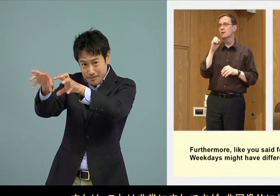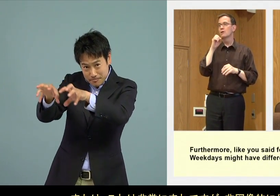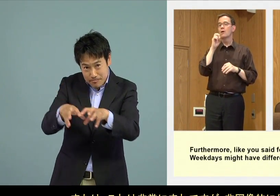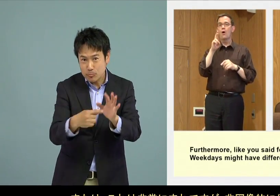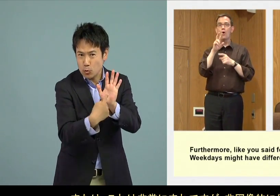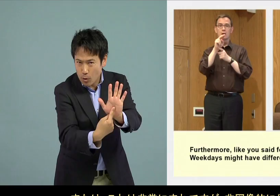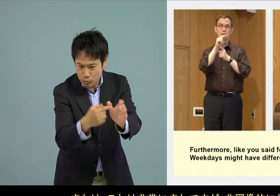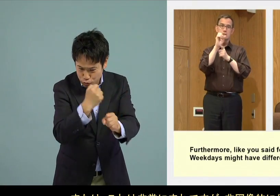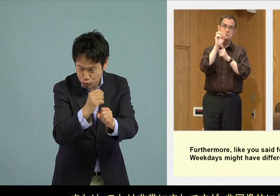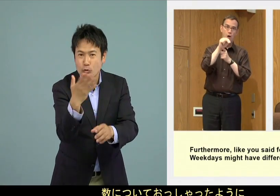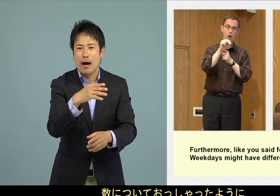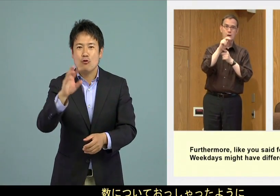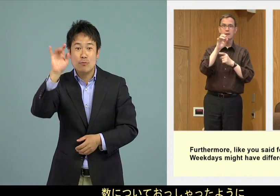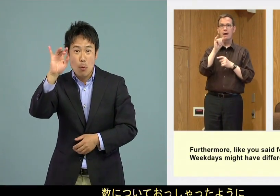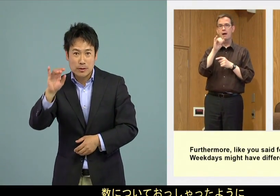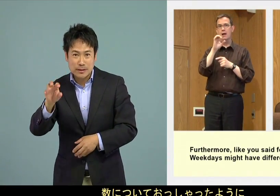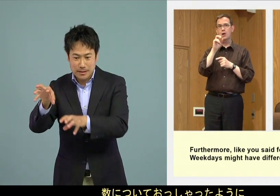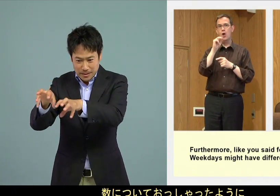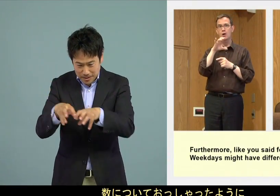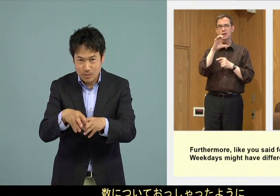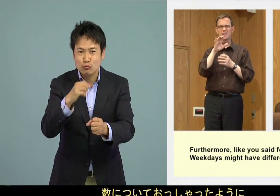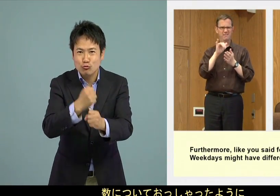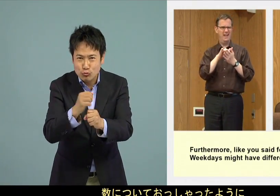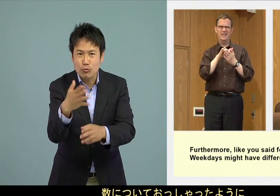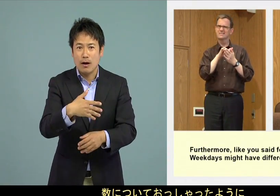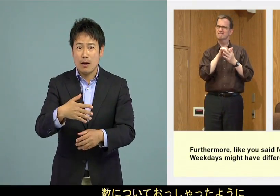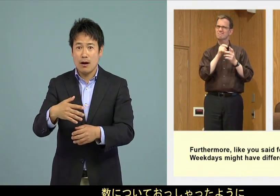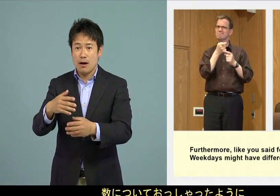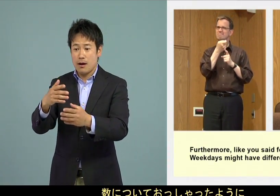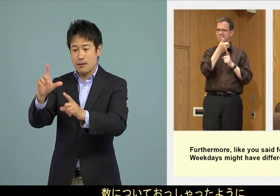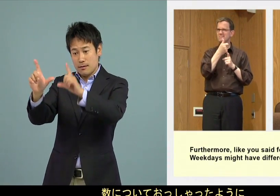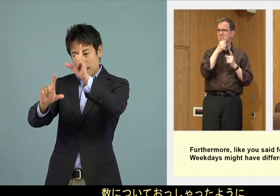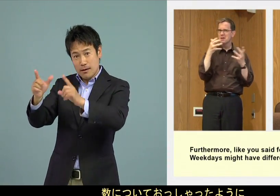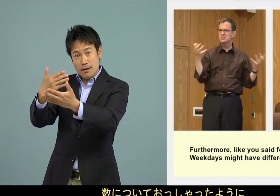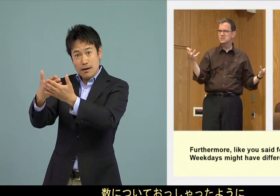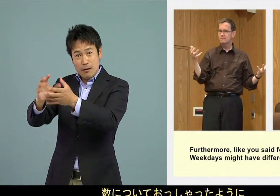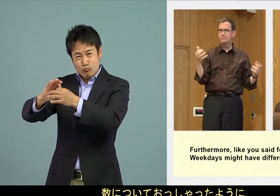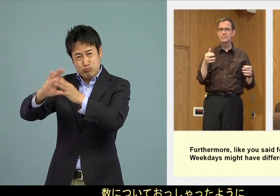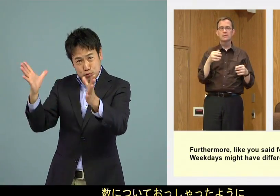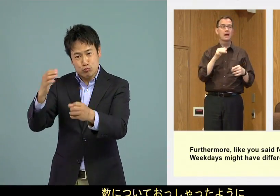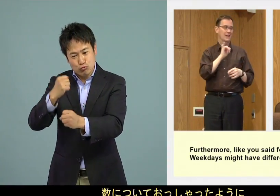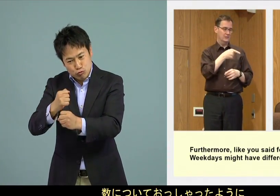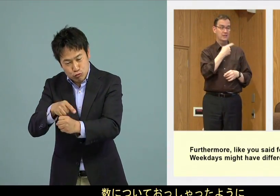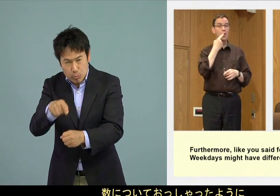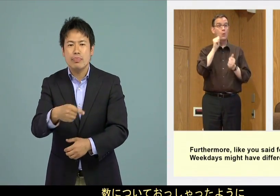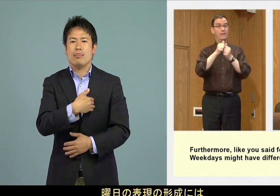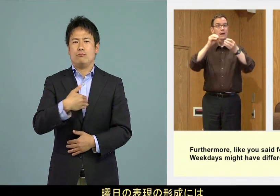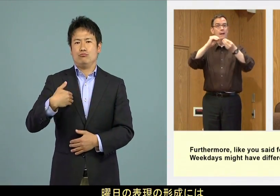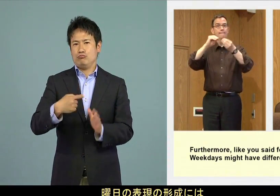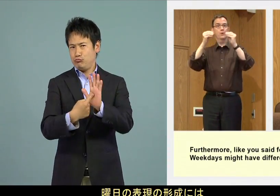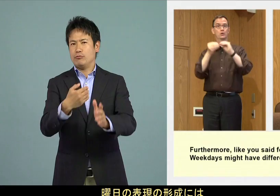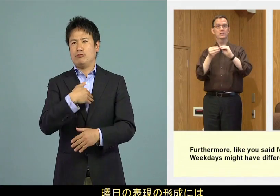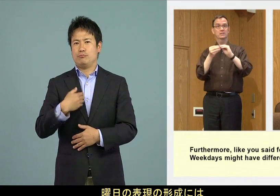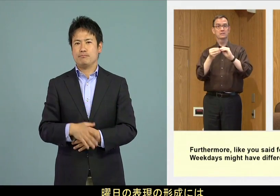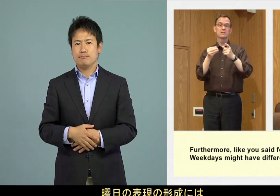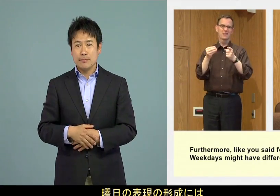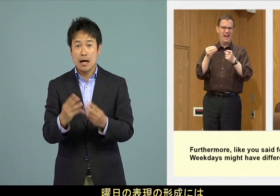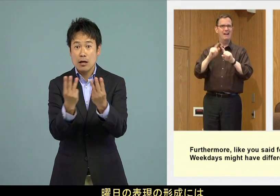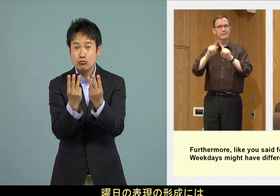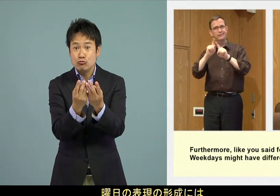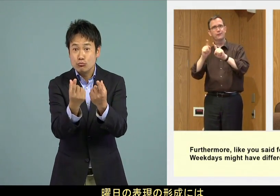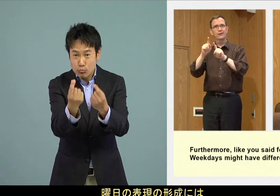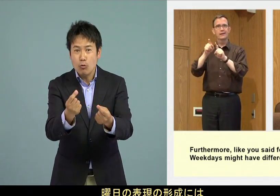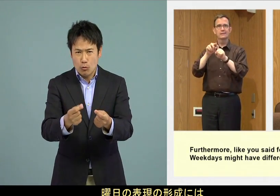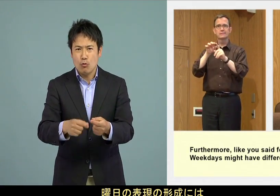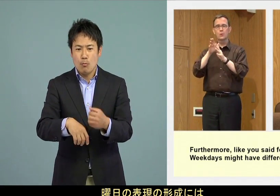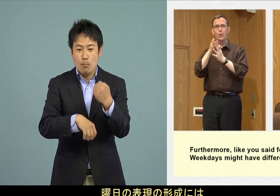rare, actually. So, and like you said, for numbers, there's a certain set of options. So where you have that, and then weekdays might, you know,